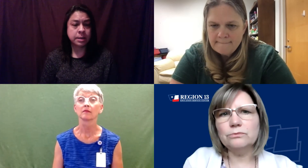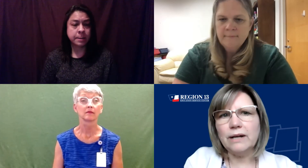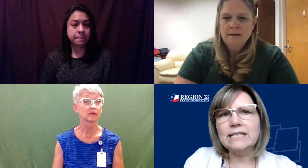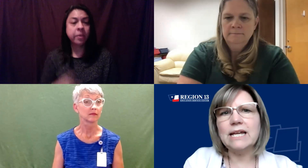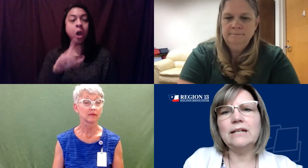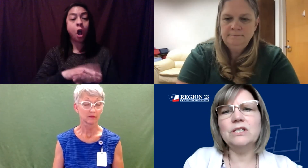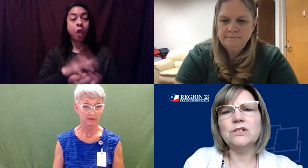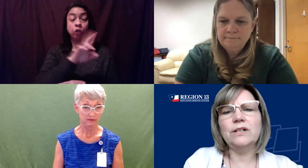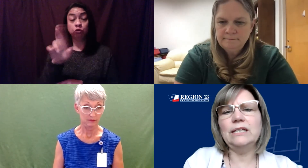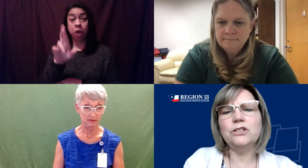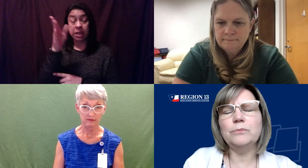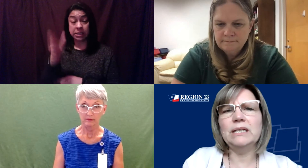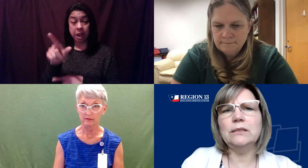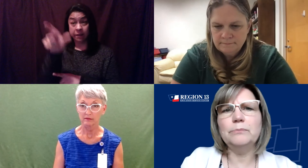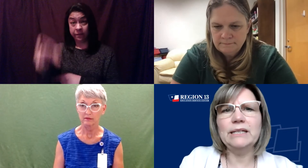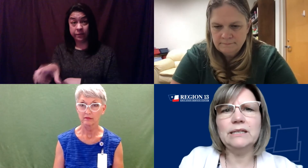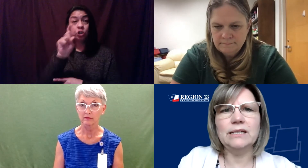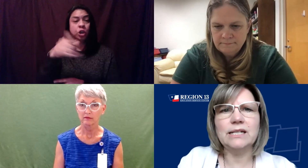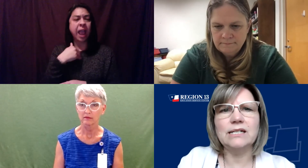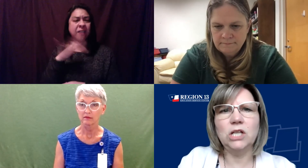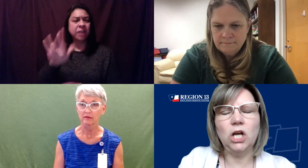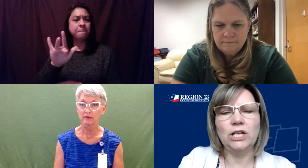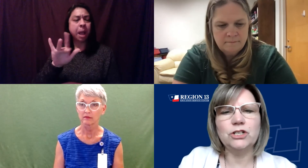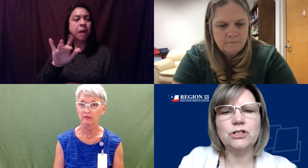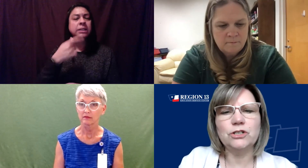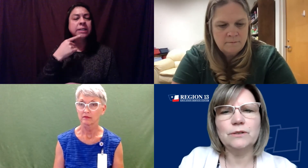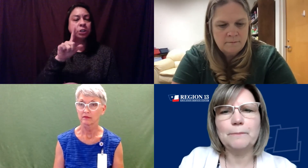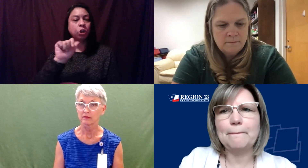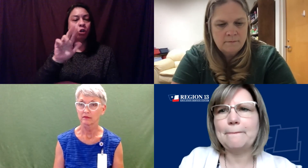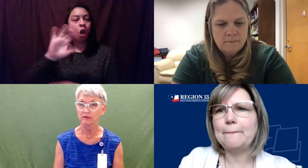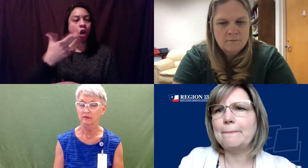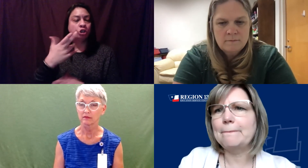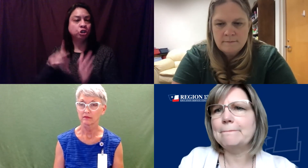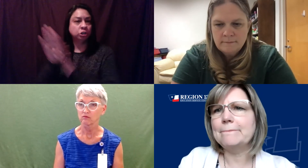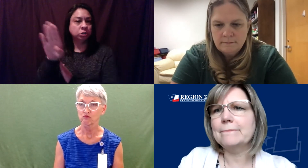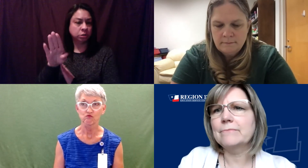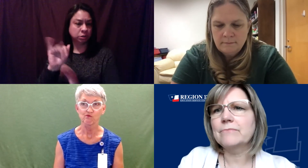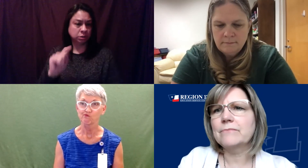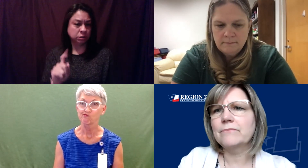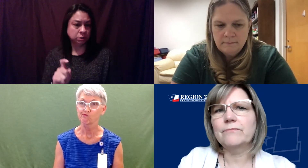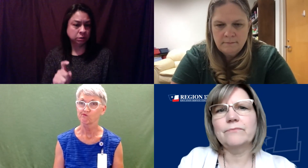There on the right side of the screen should be a little button that says launch.